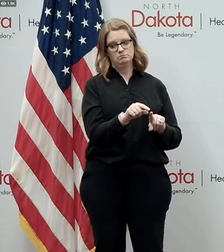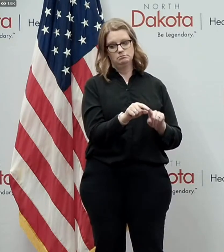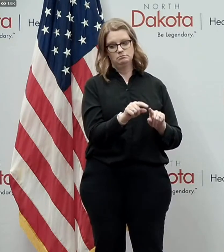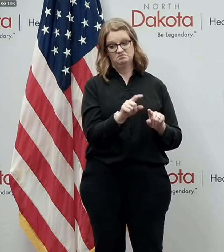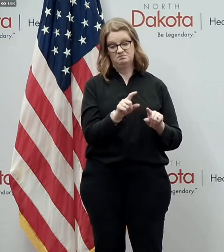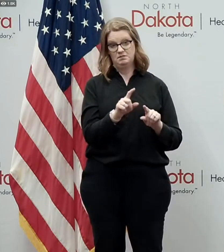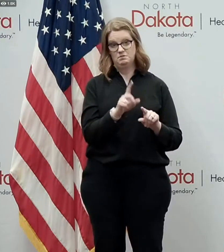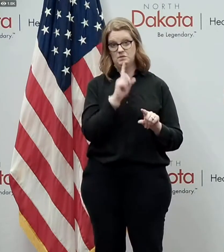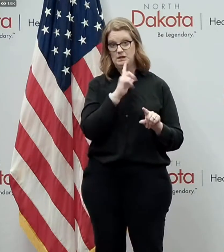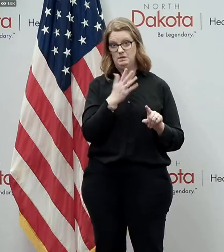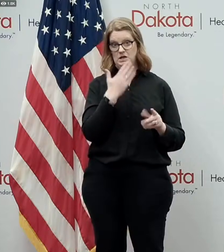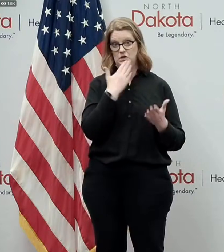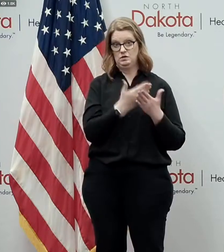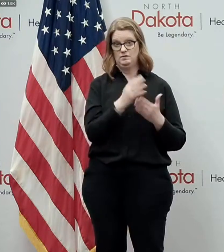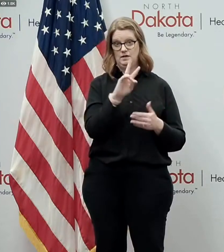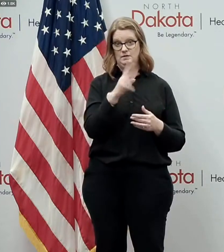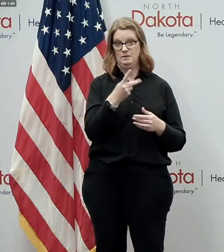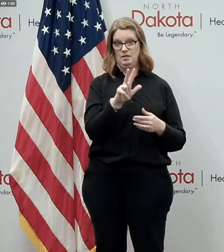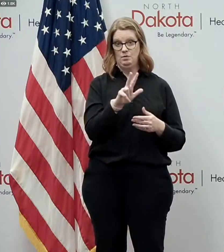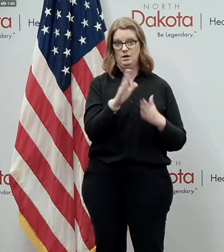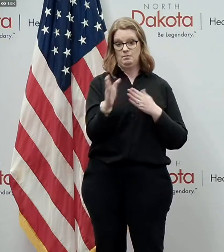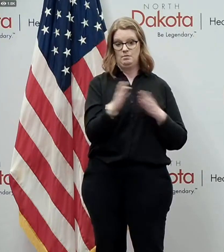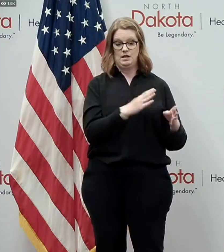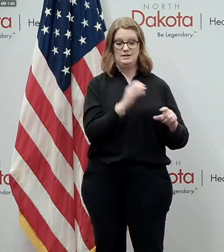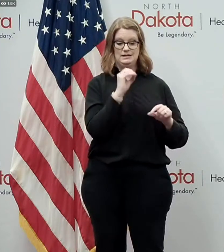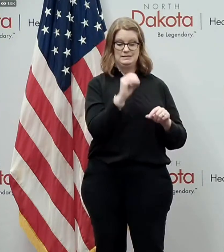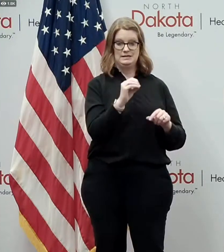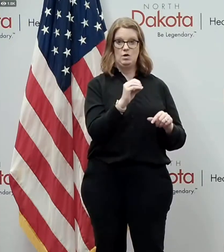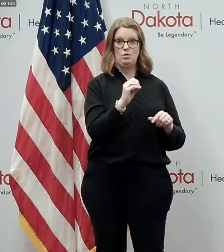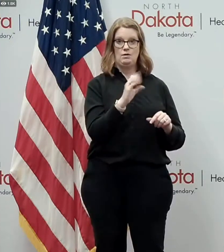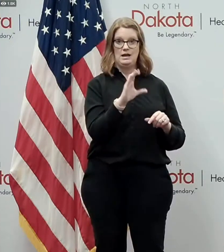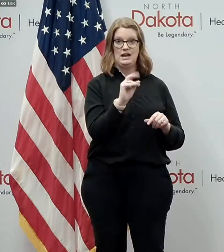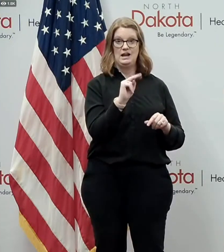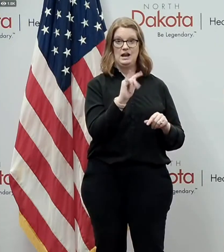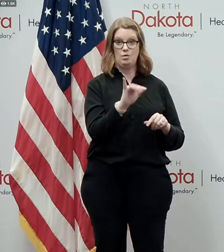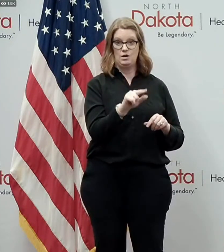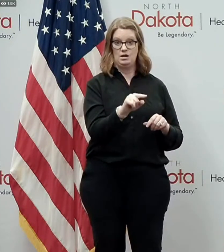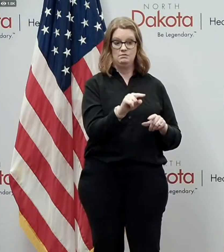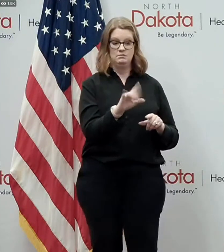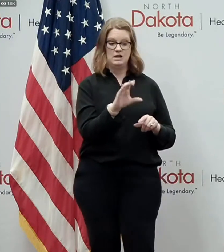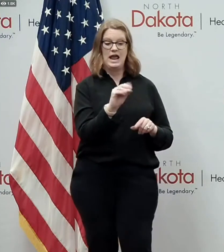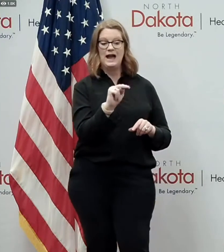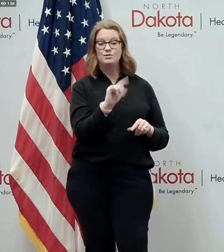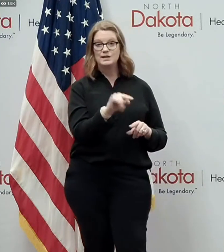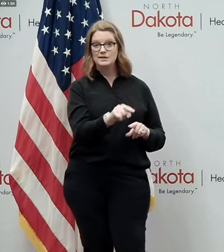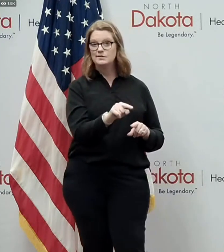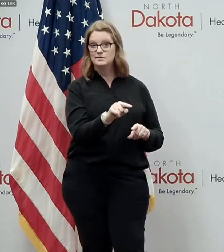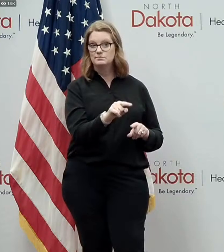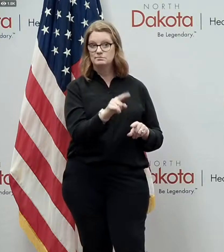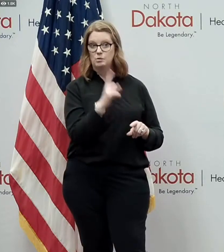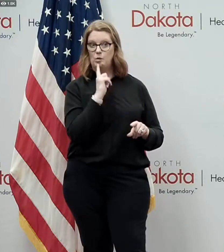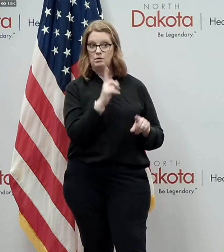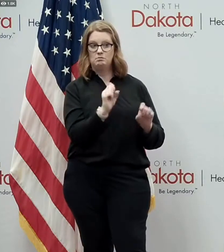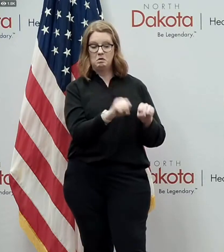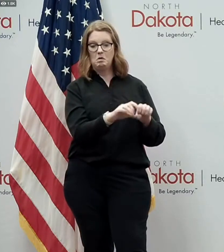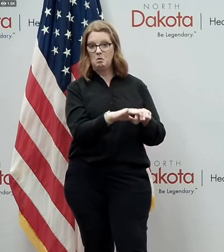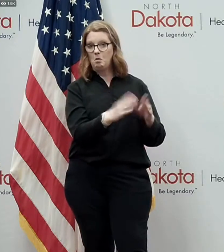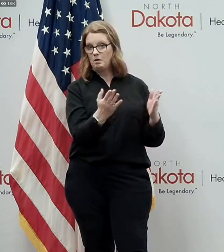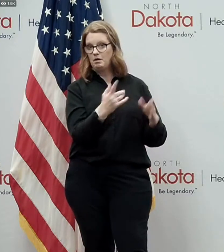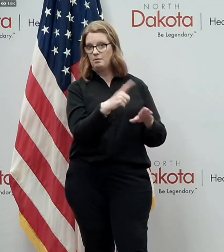plan, because that gating would be, 0 prevalence in a county is one of the indicators for opening up